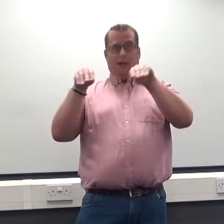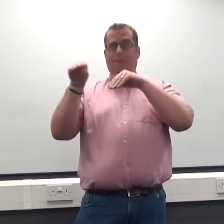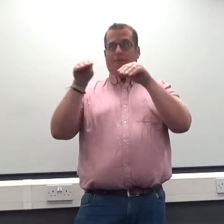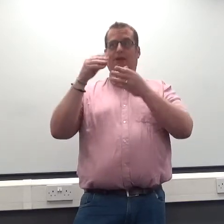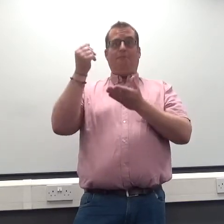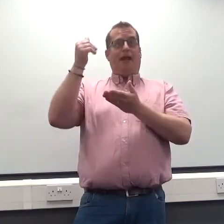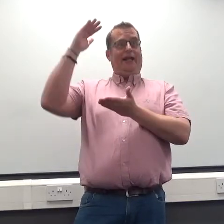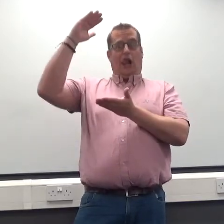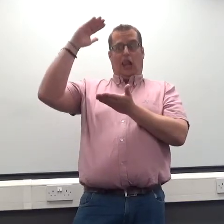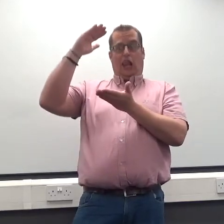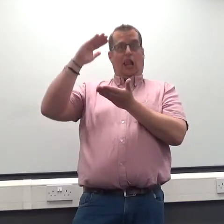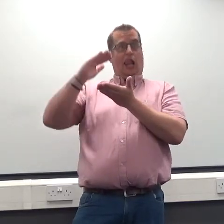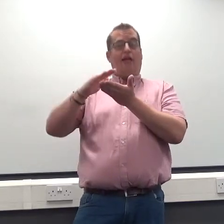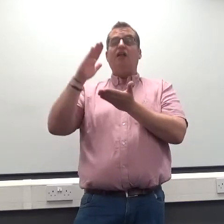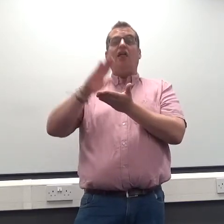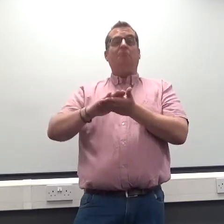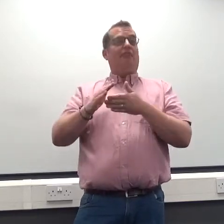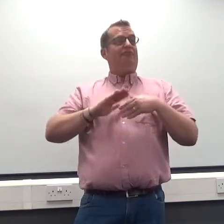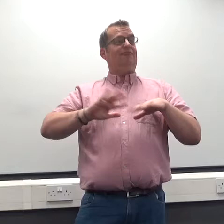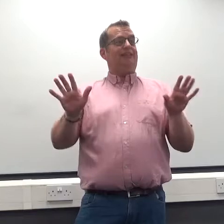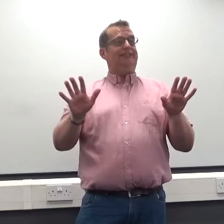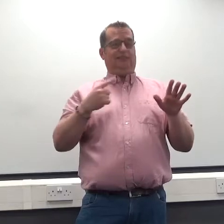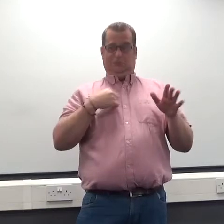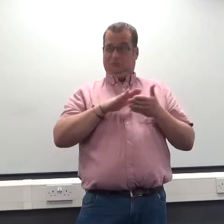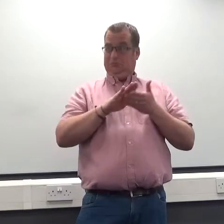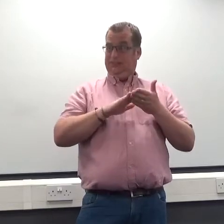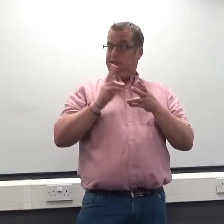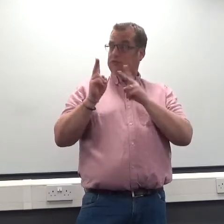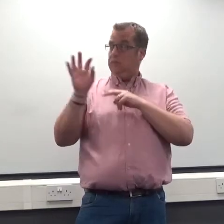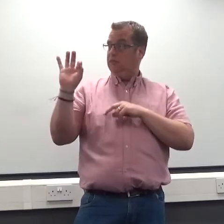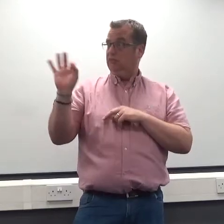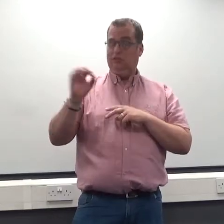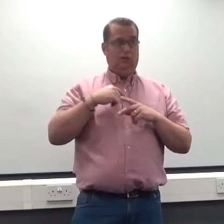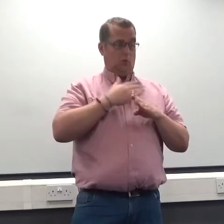I mean, paying for 2 interpreters for a lot of the time means that that budget actually runs out pretty quickly.